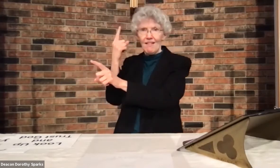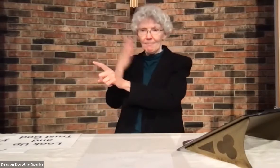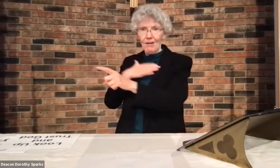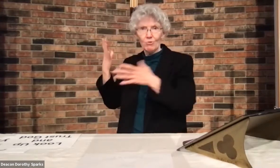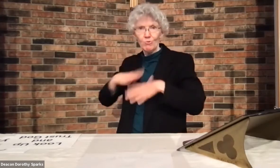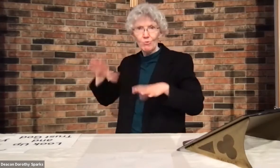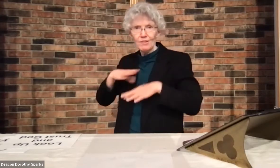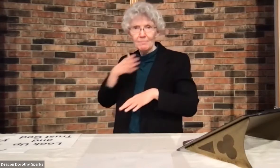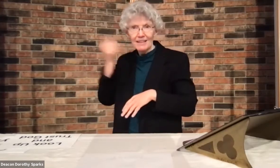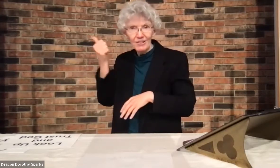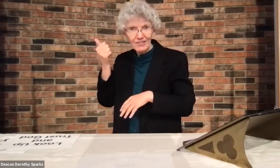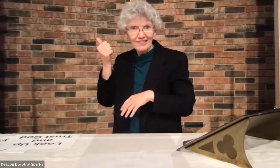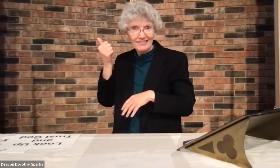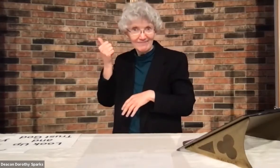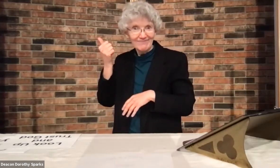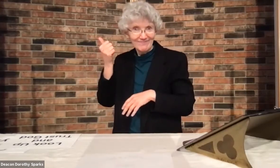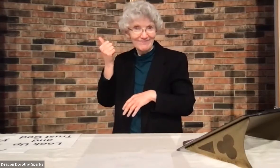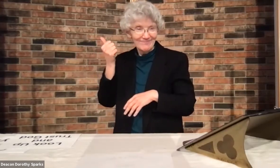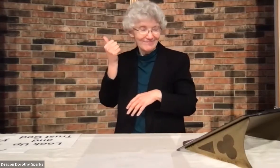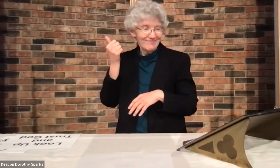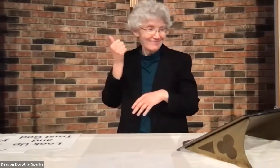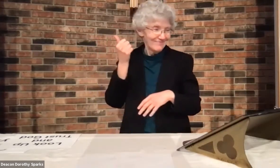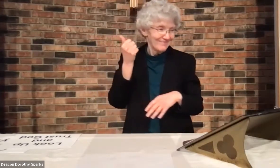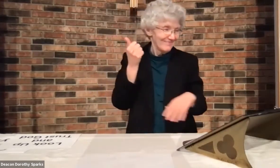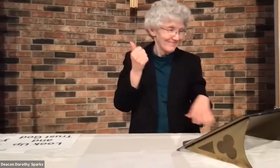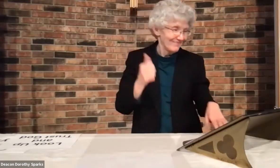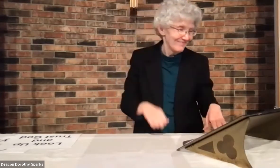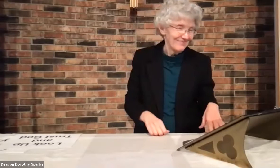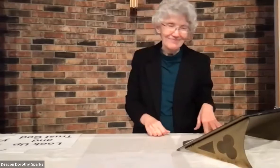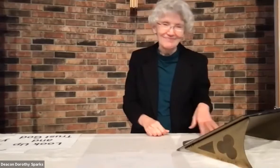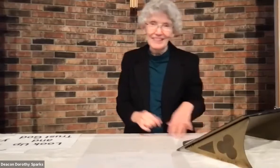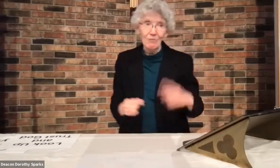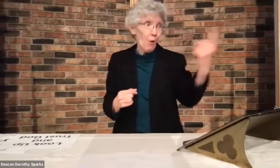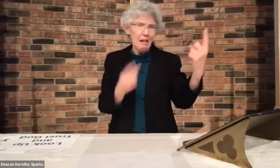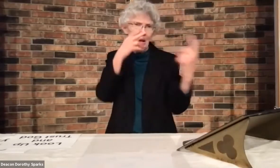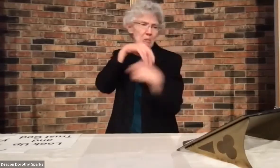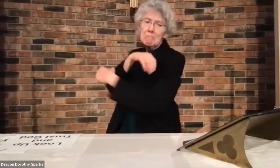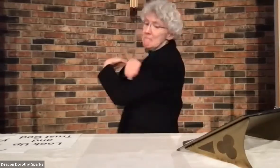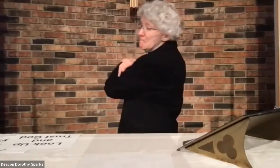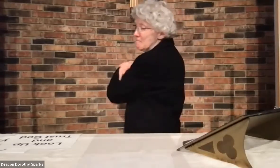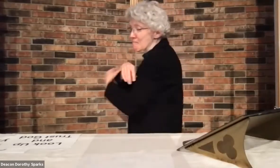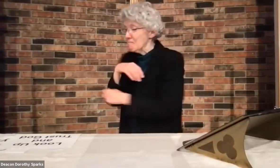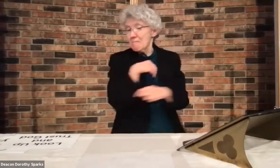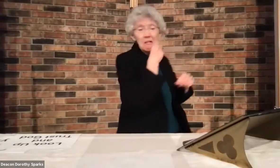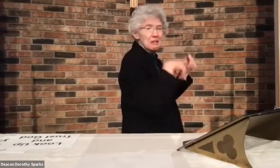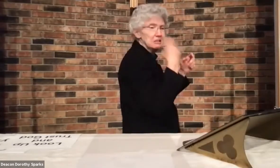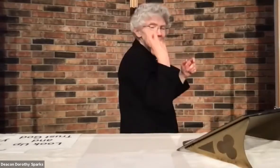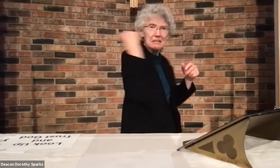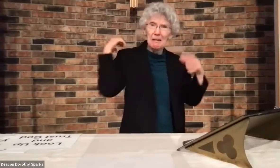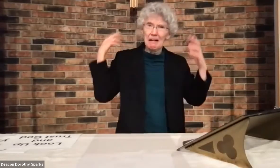perspectives and show how you would look from different angles. If you only had one